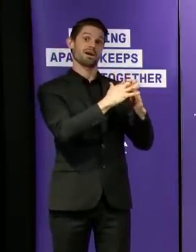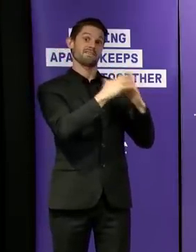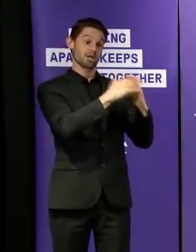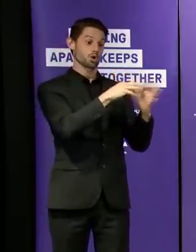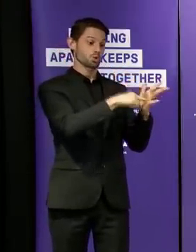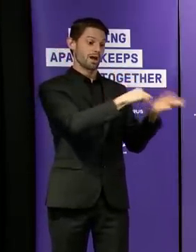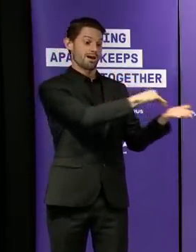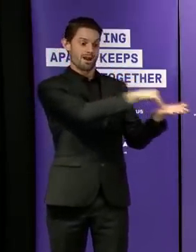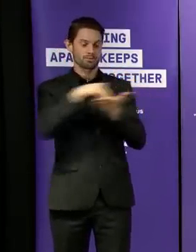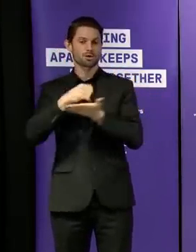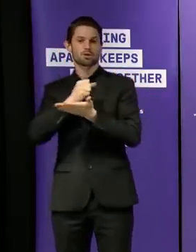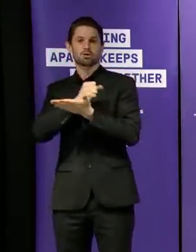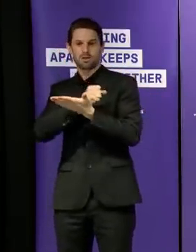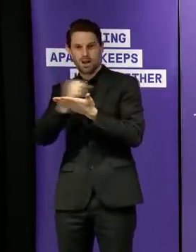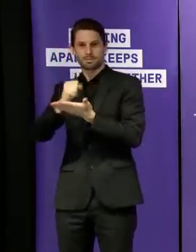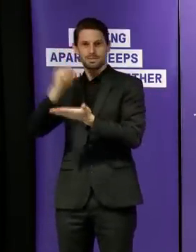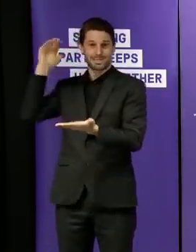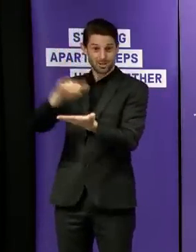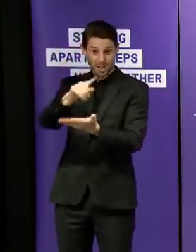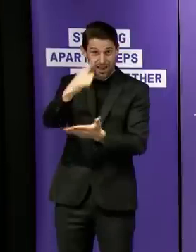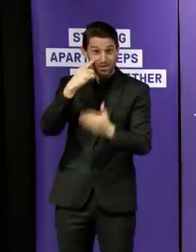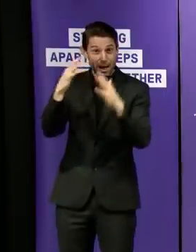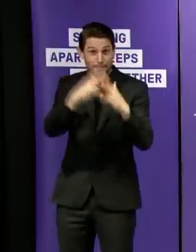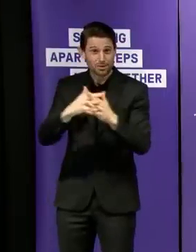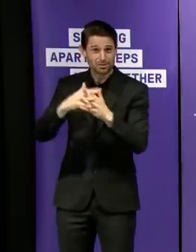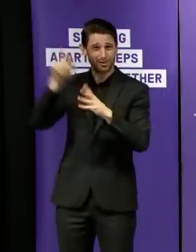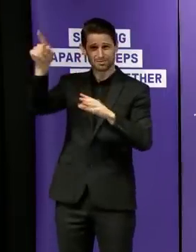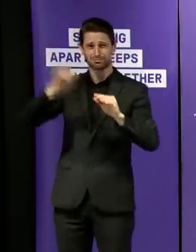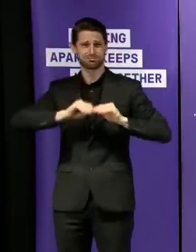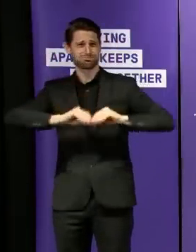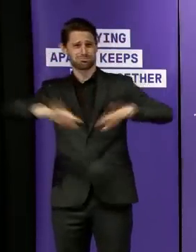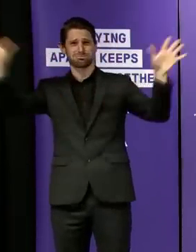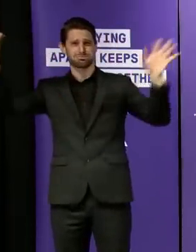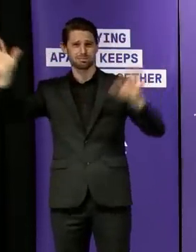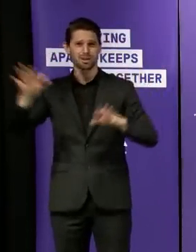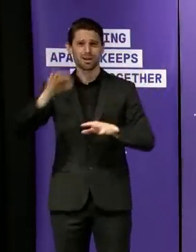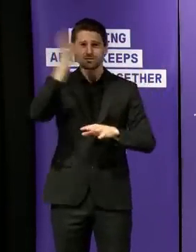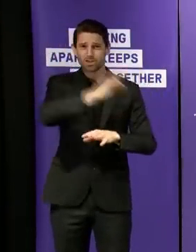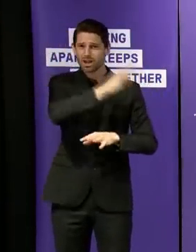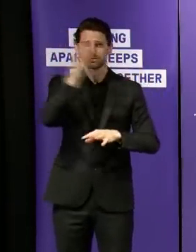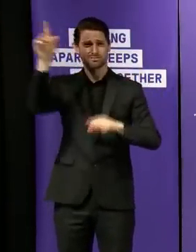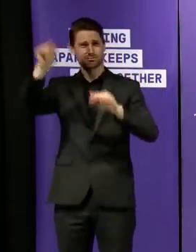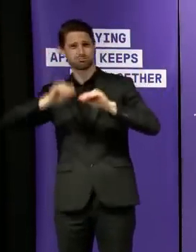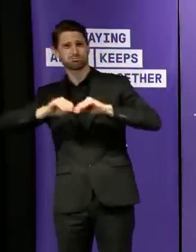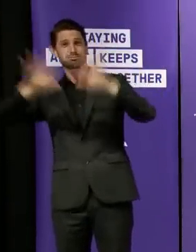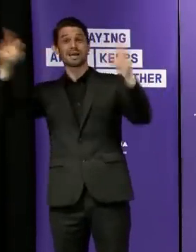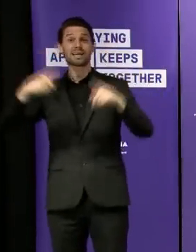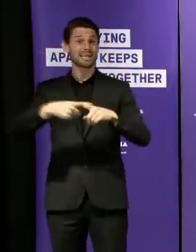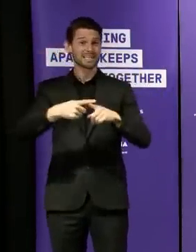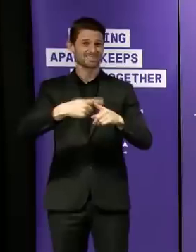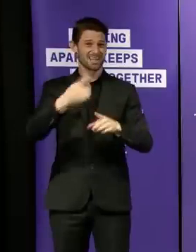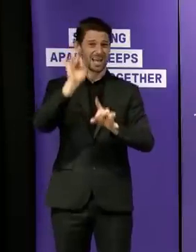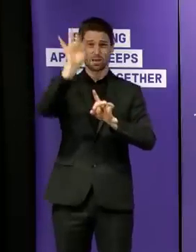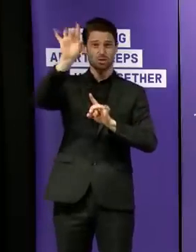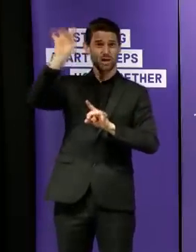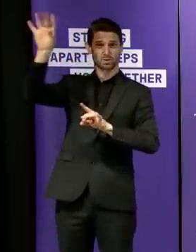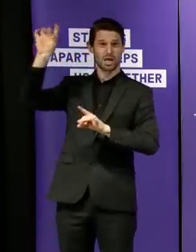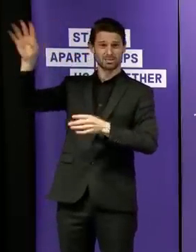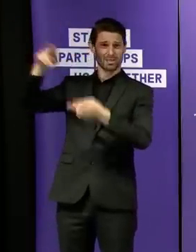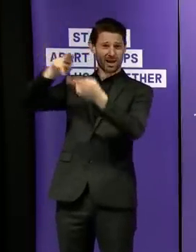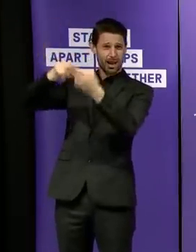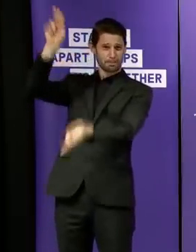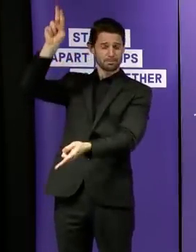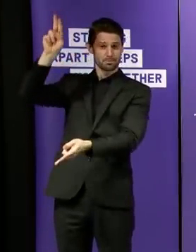France doesn't have, most of the United States doesn't have, opportunities that England doesn't have. The list goes on and